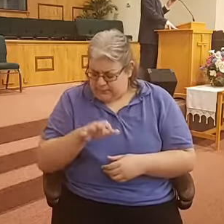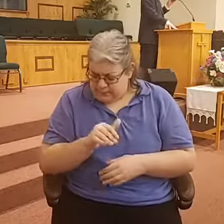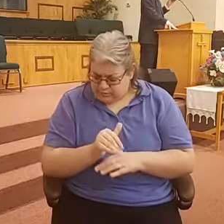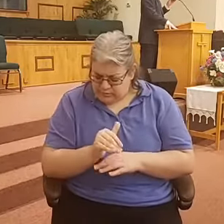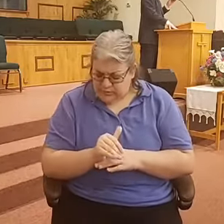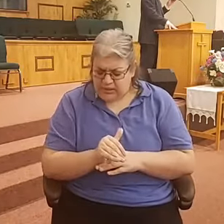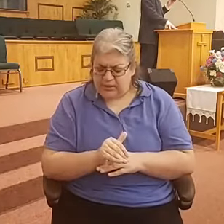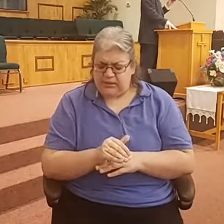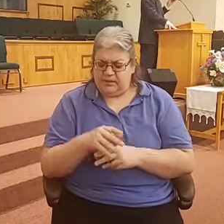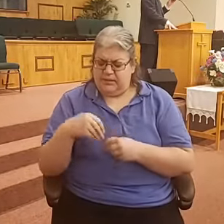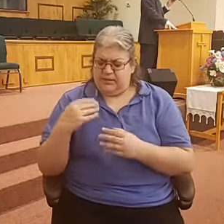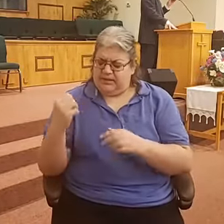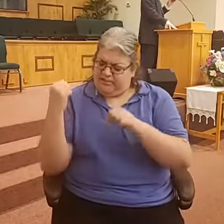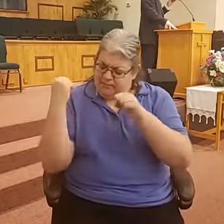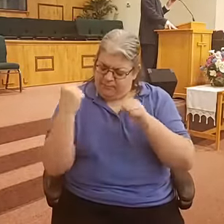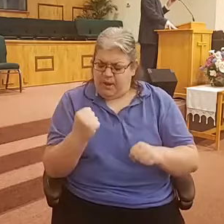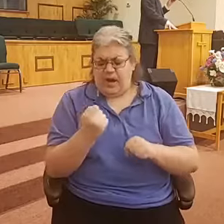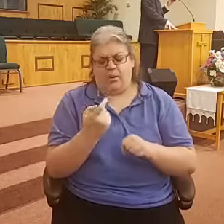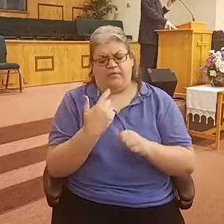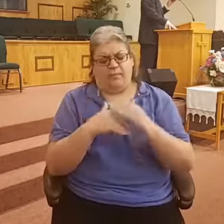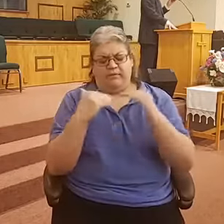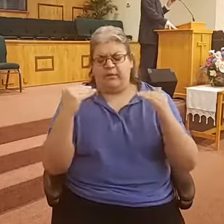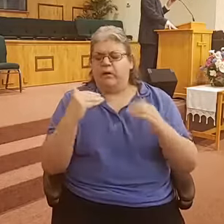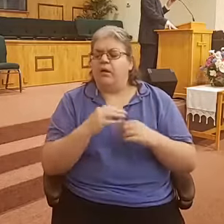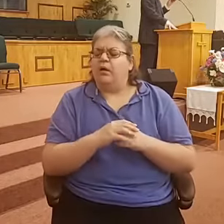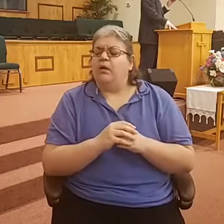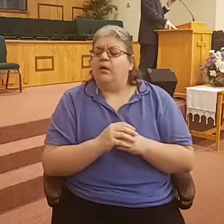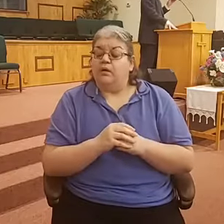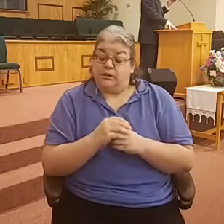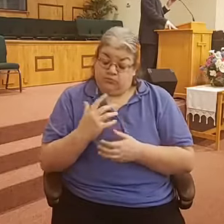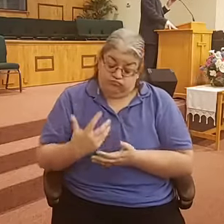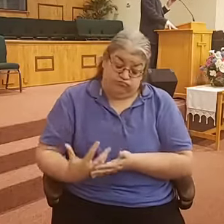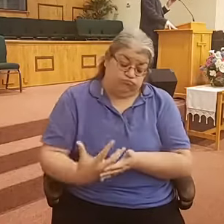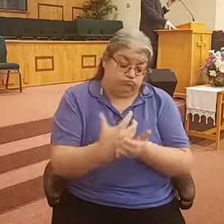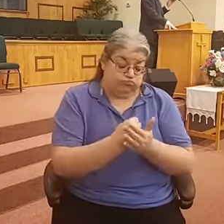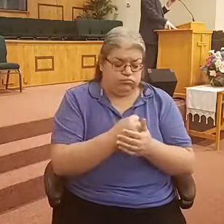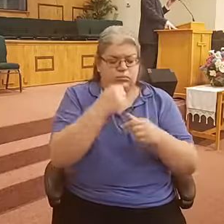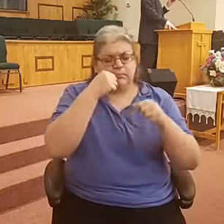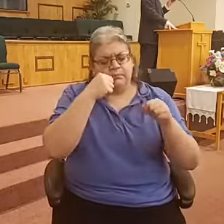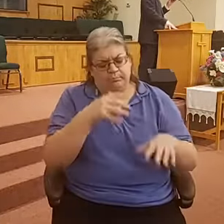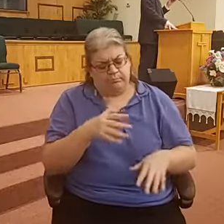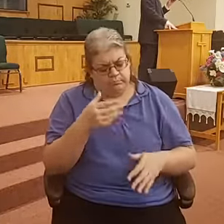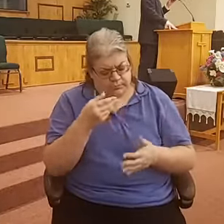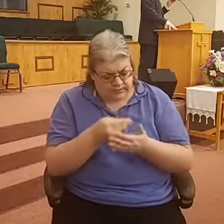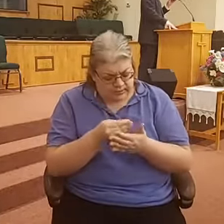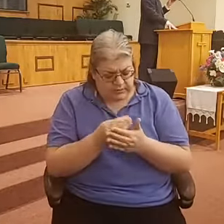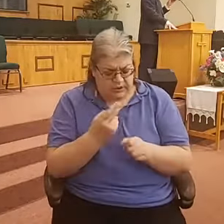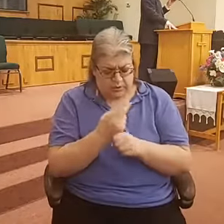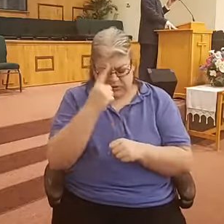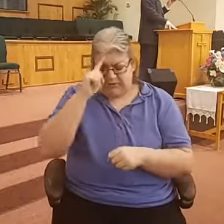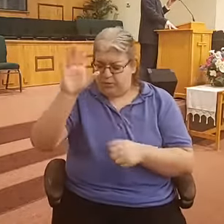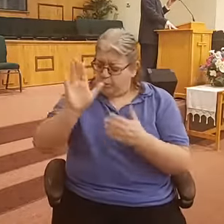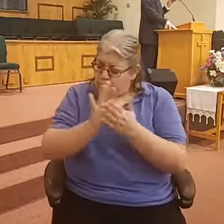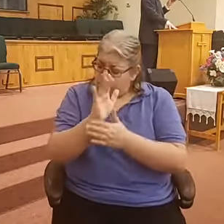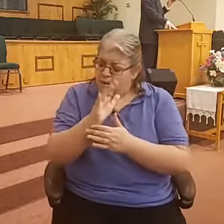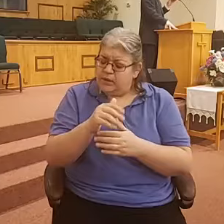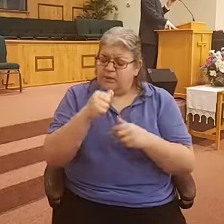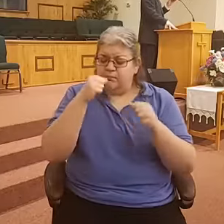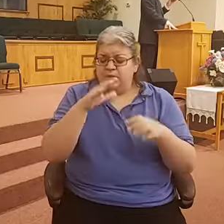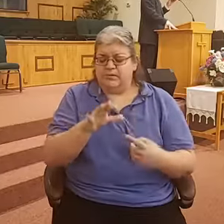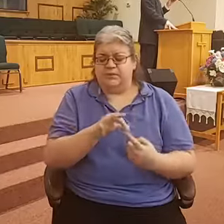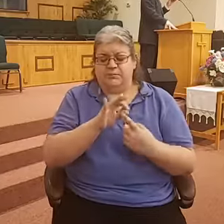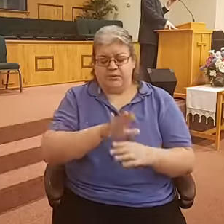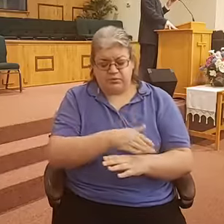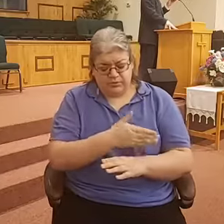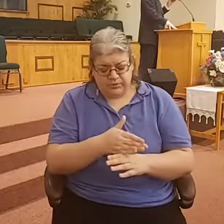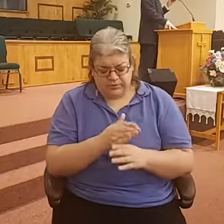him power from on high. Lord, as we take up this offering, pray that you bless it, be used for your glory. Bless the special music in the sung.